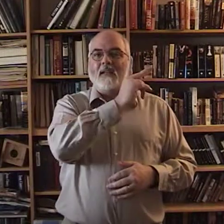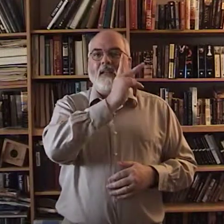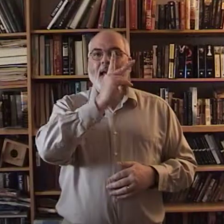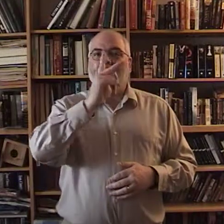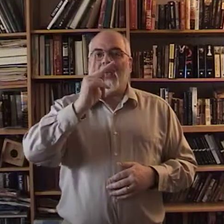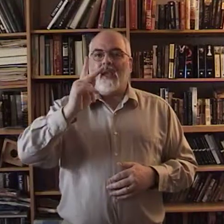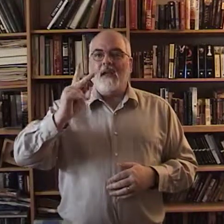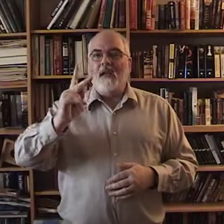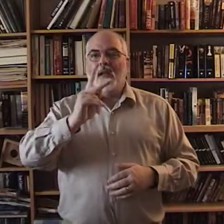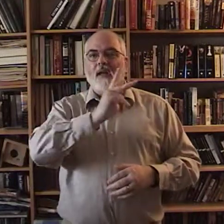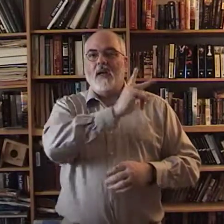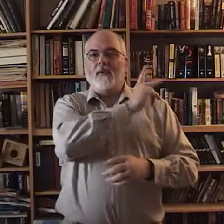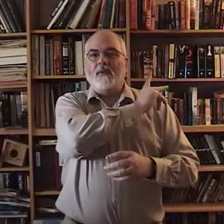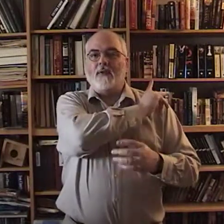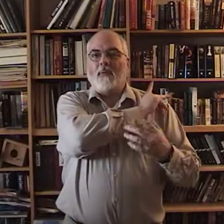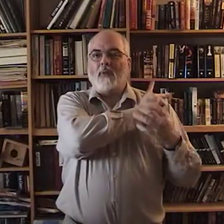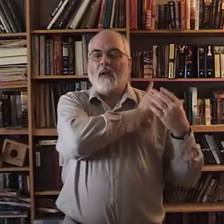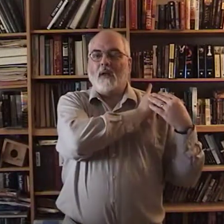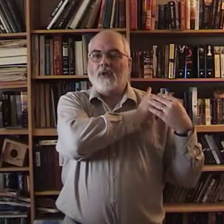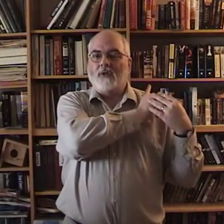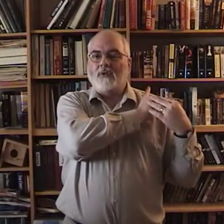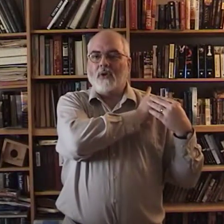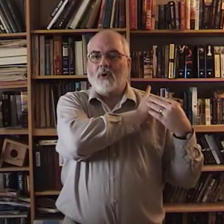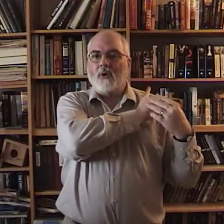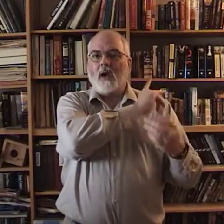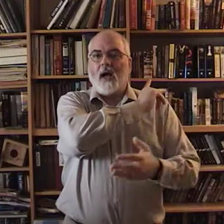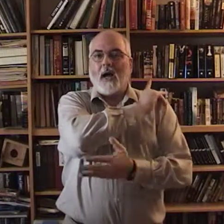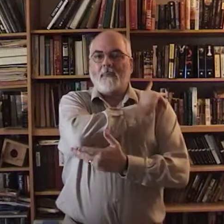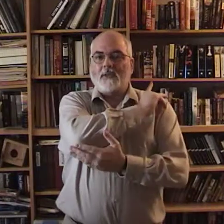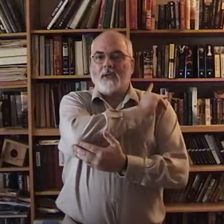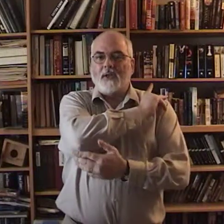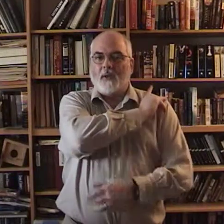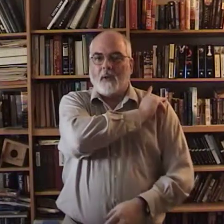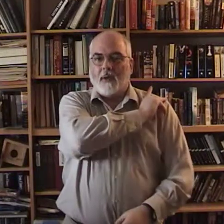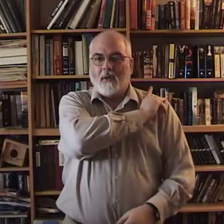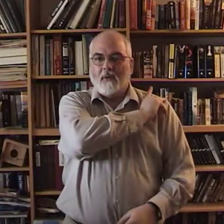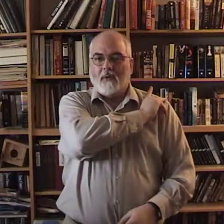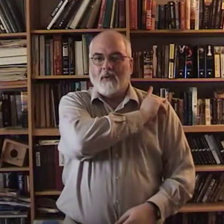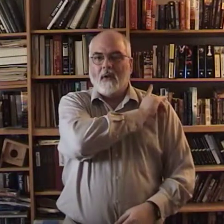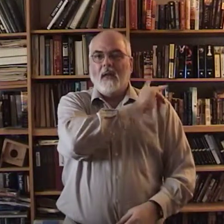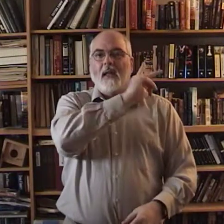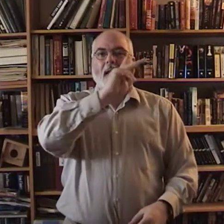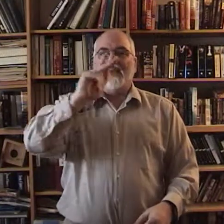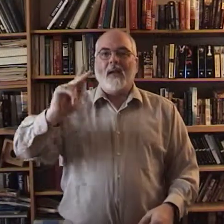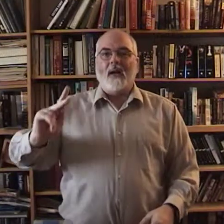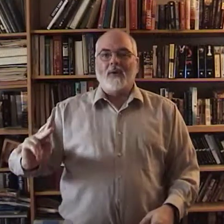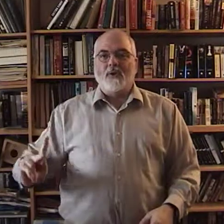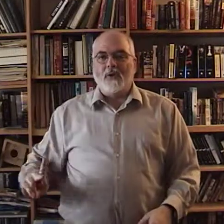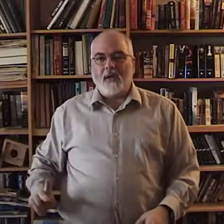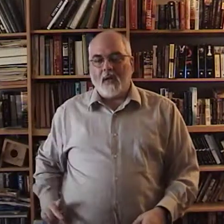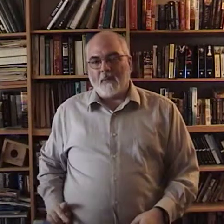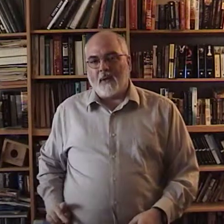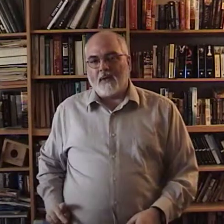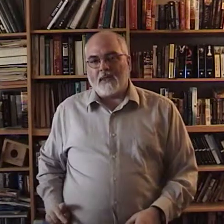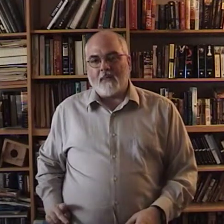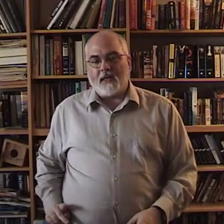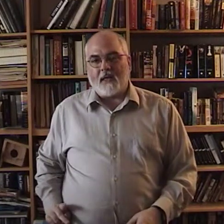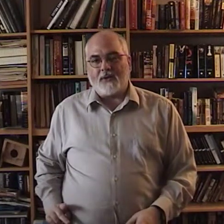K, coming from the shoulder opposite your elbow down to your hip on the same side as your